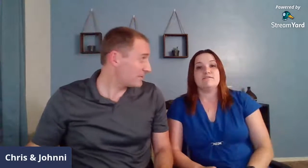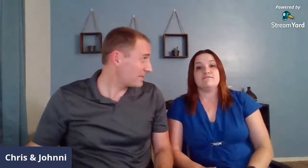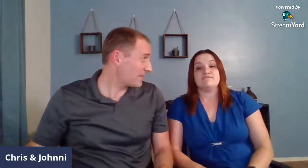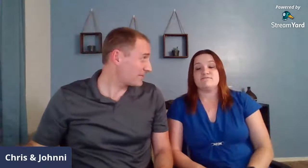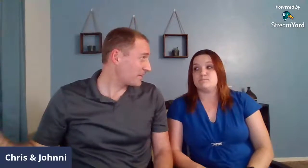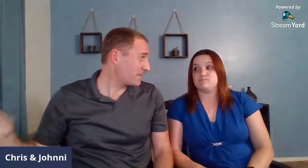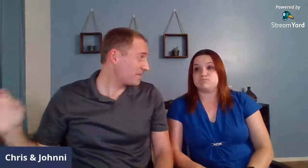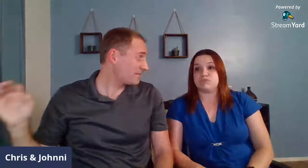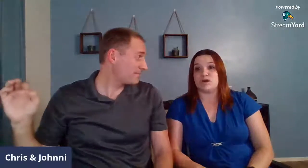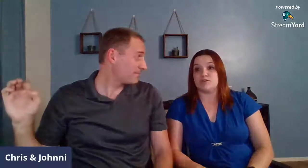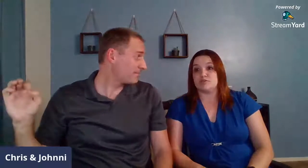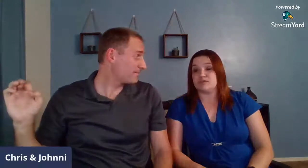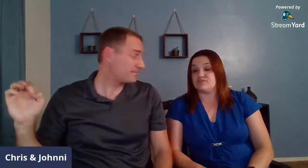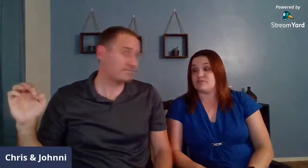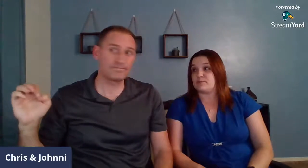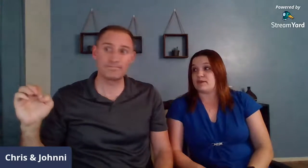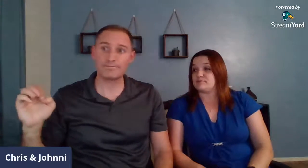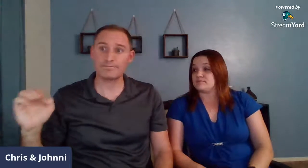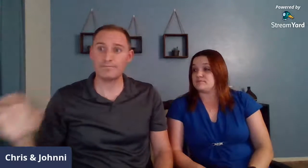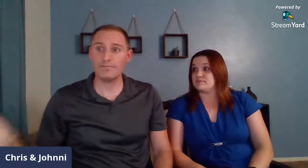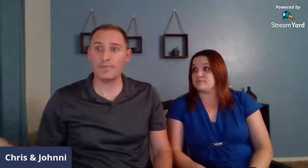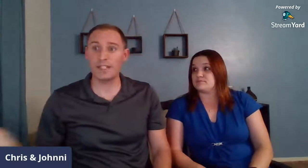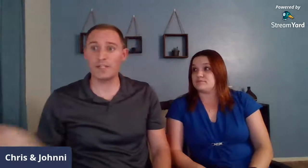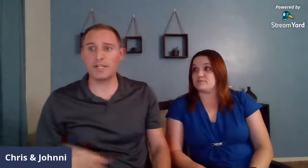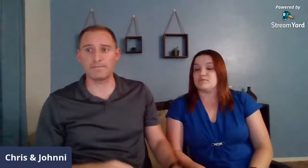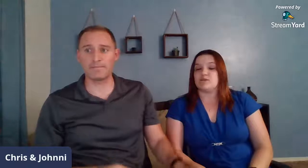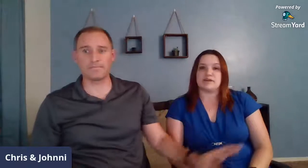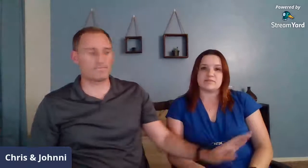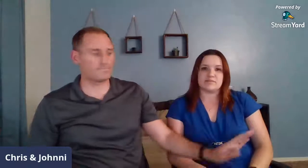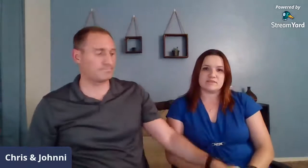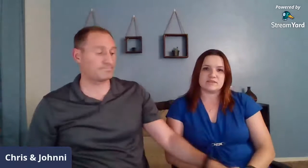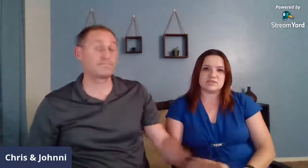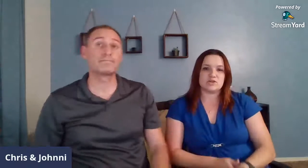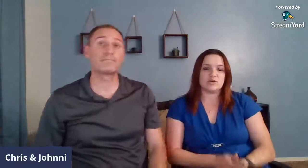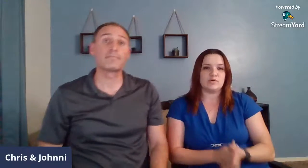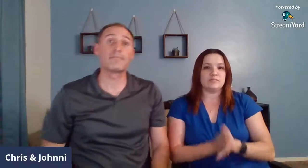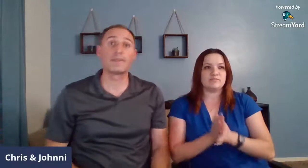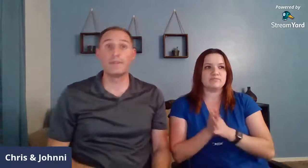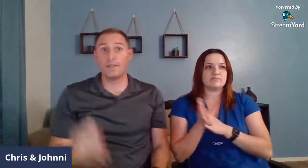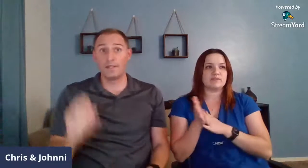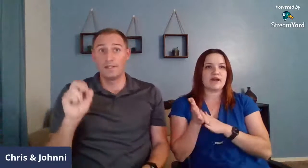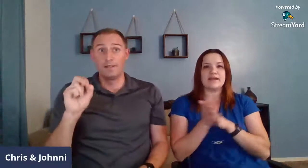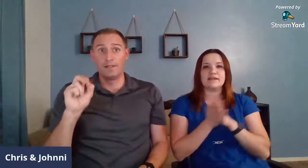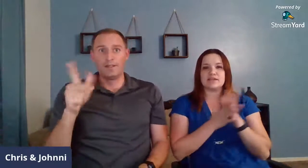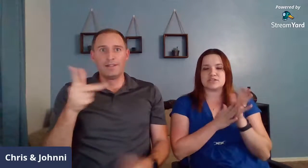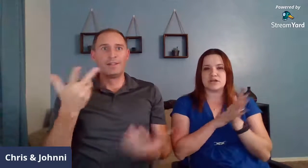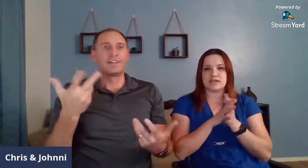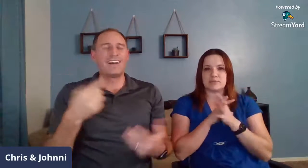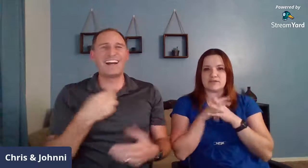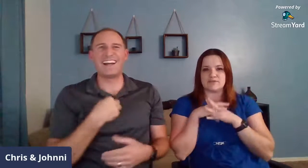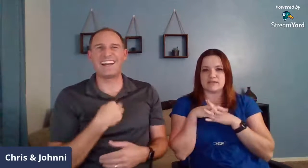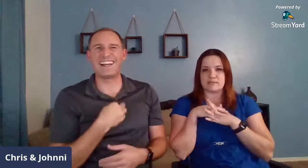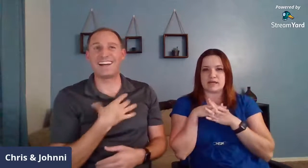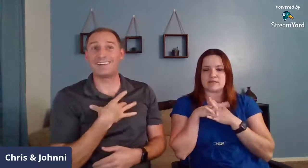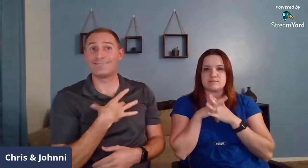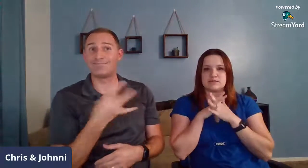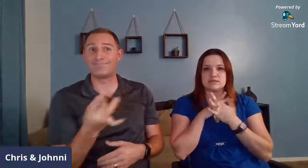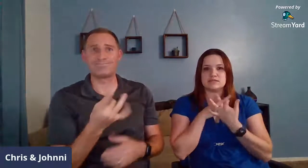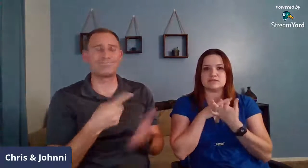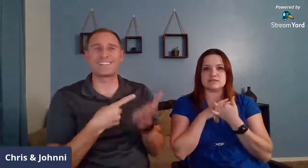You have something to say? Are you going into feedback? Yeah, go ahead. Okay. So I like talking about feedback because